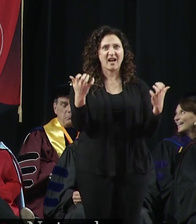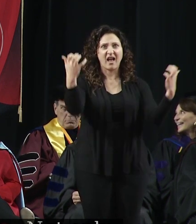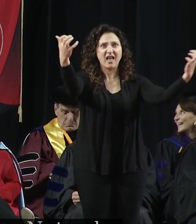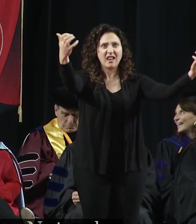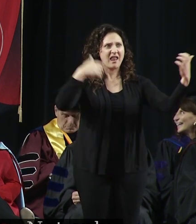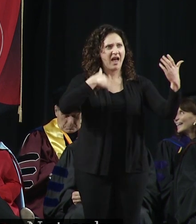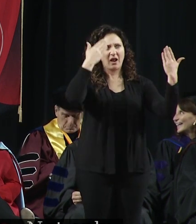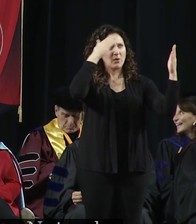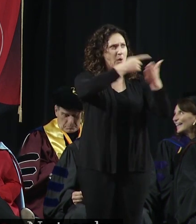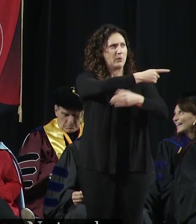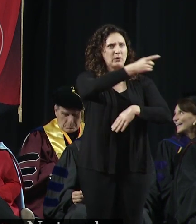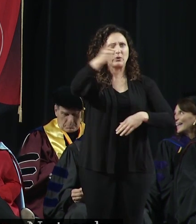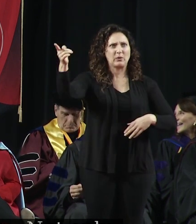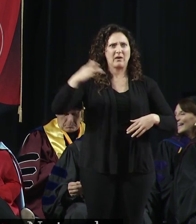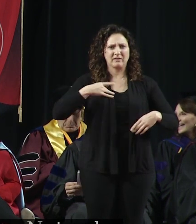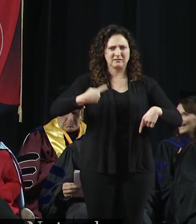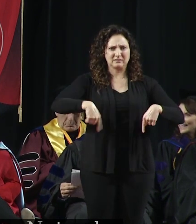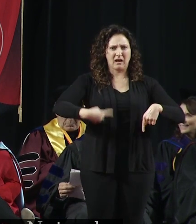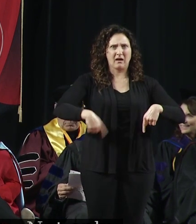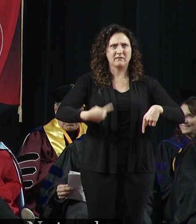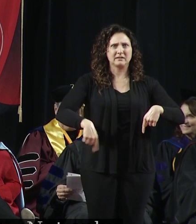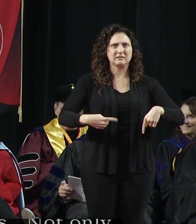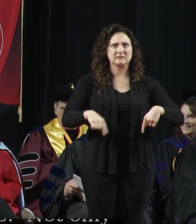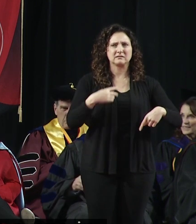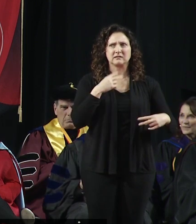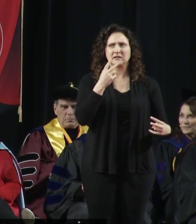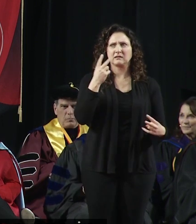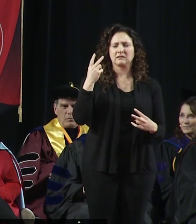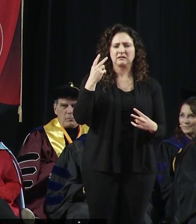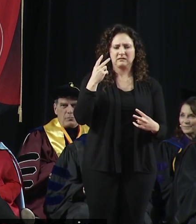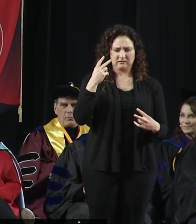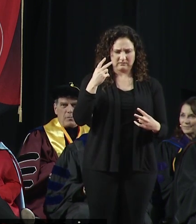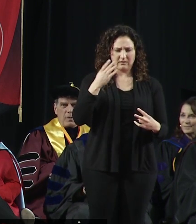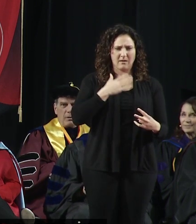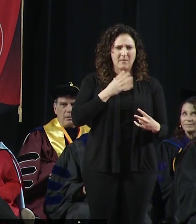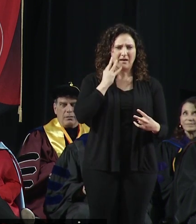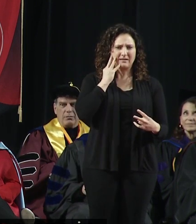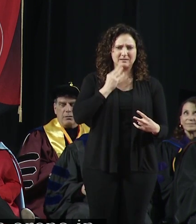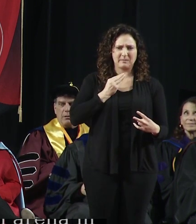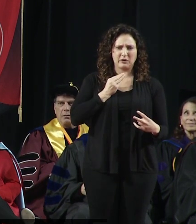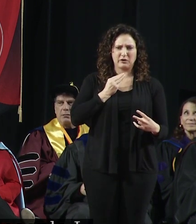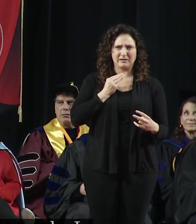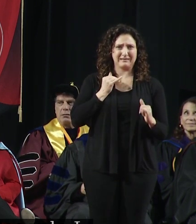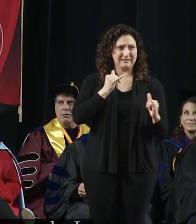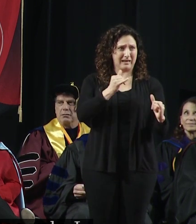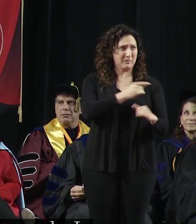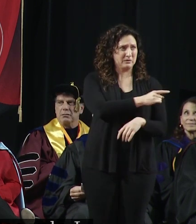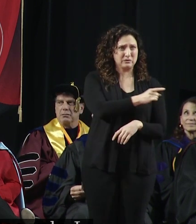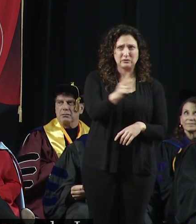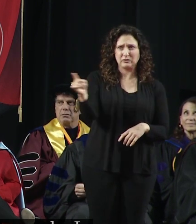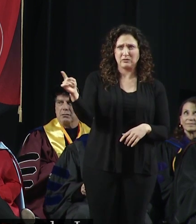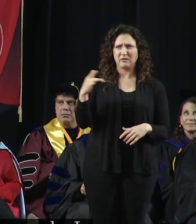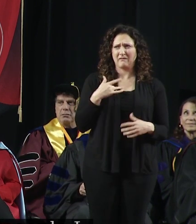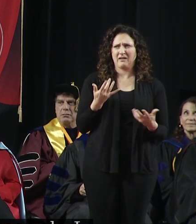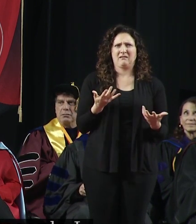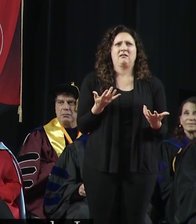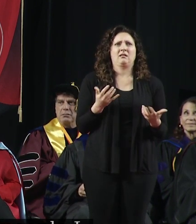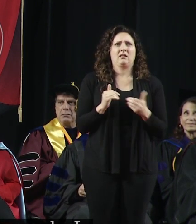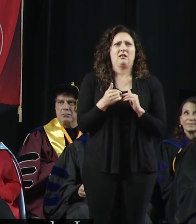totally nerve-wracking, but thinking about how my experience here at Lamar could relate to my fellow graduates seemed to be quite